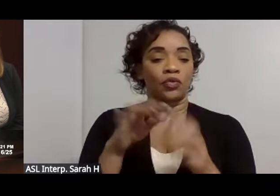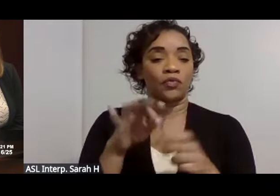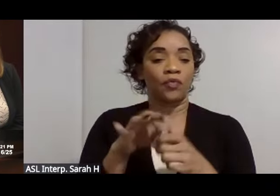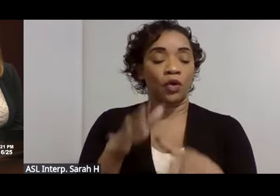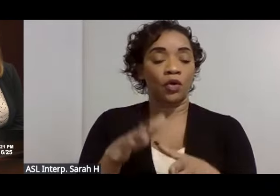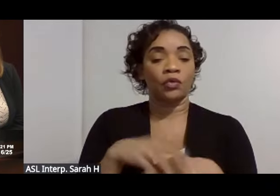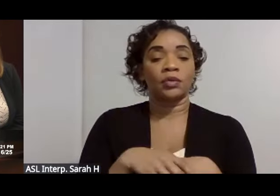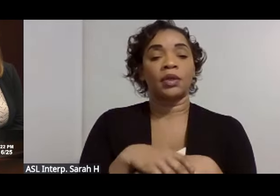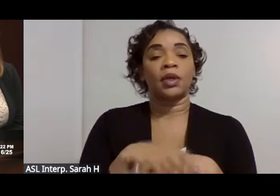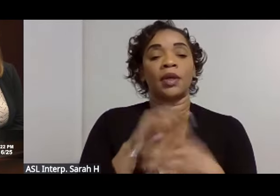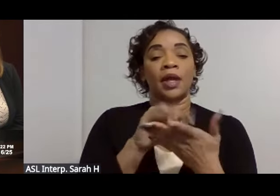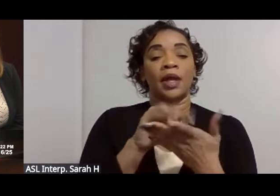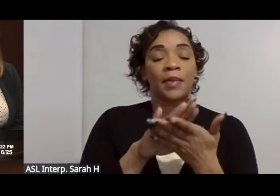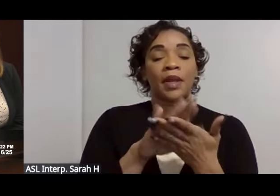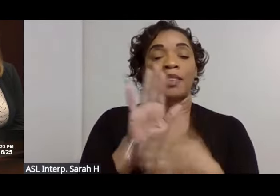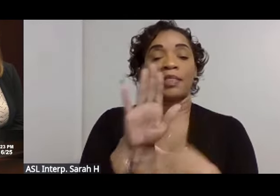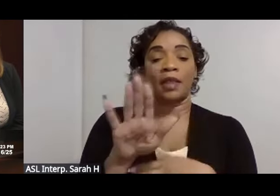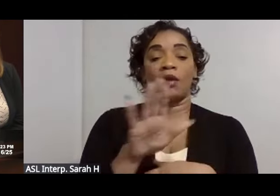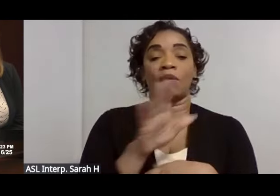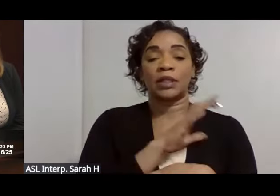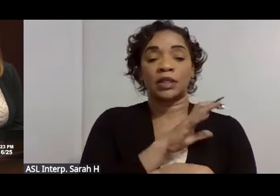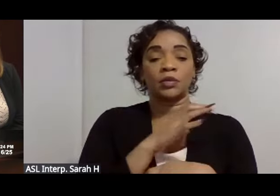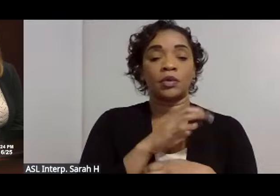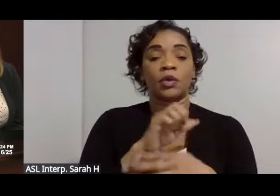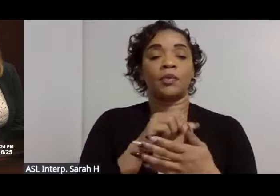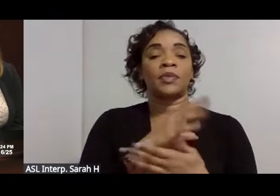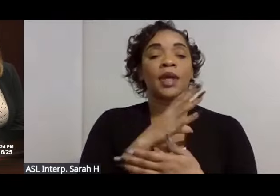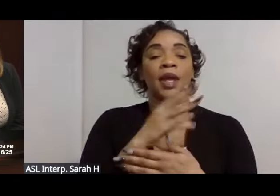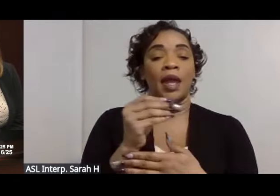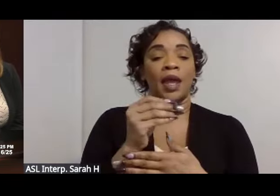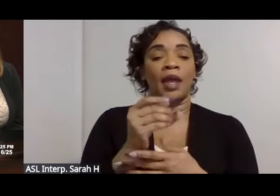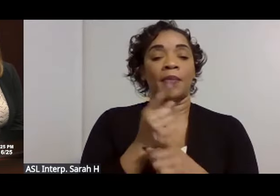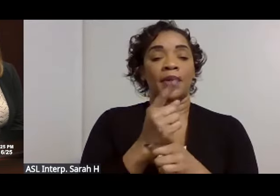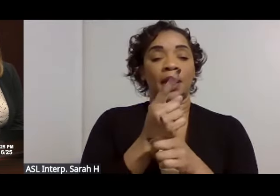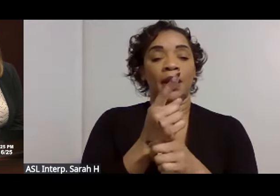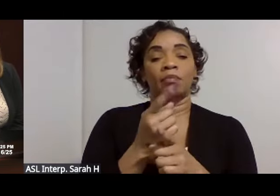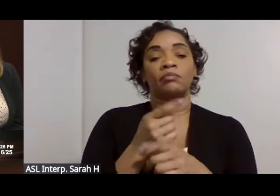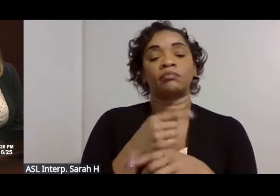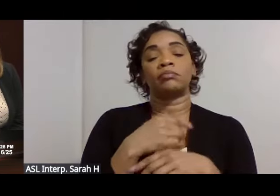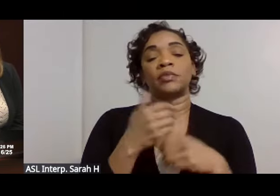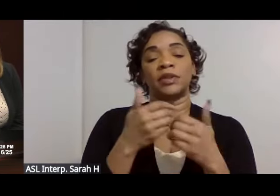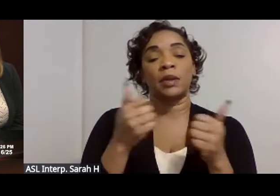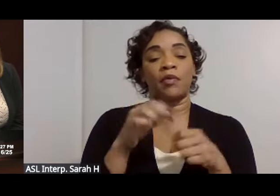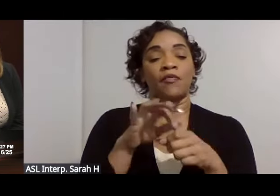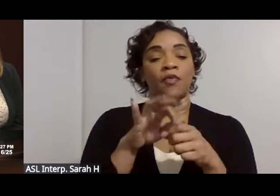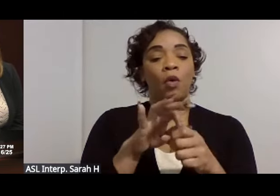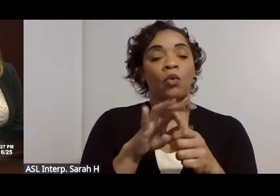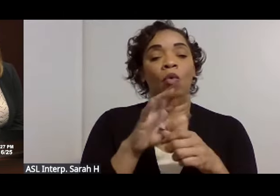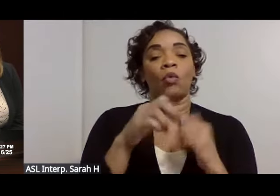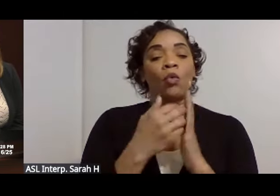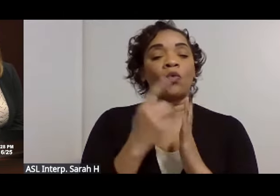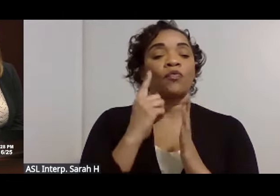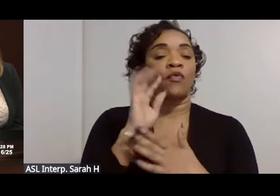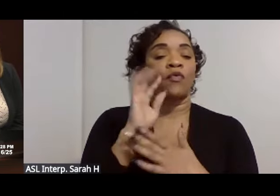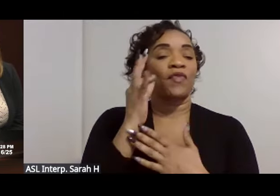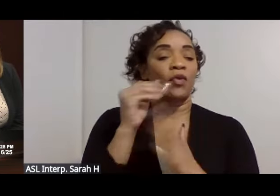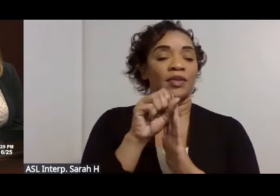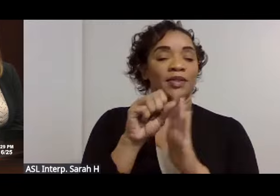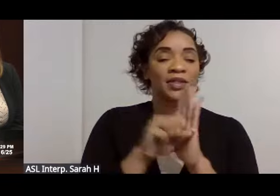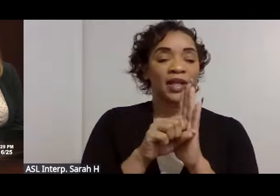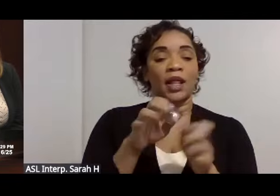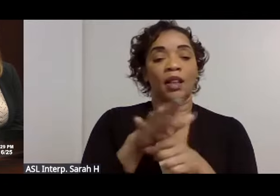separate voter rolls for federal and state/local elections. Prohibit counting ballots from voters with unverified citizenship unless